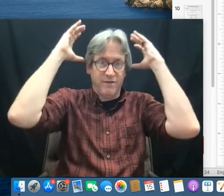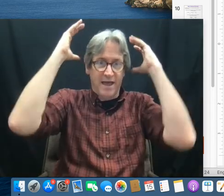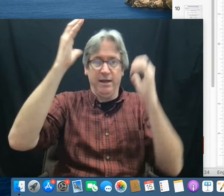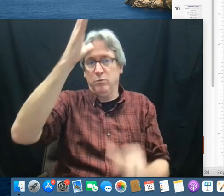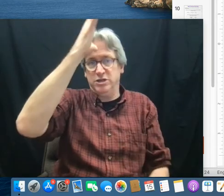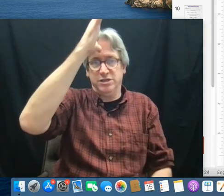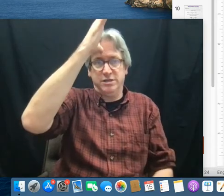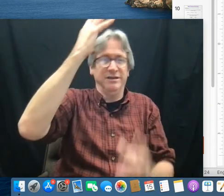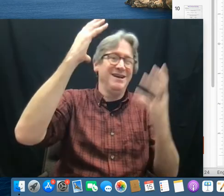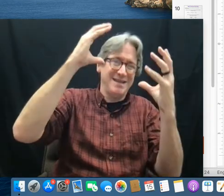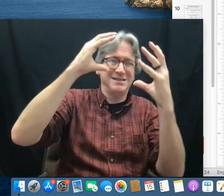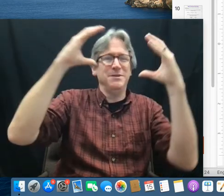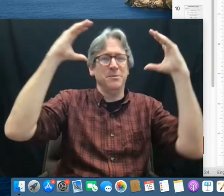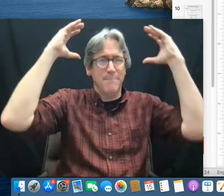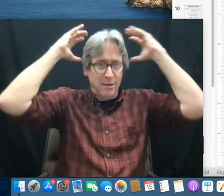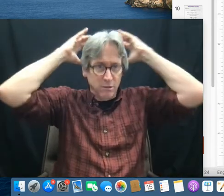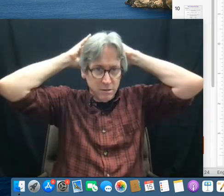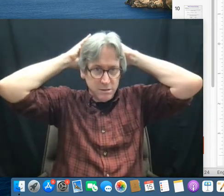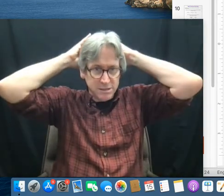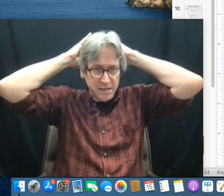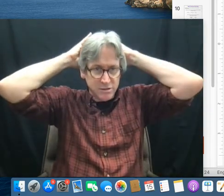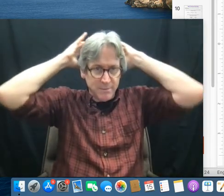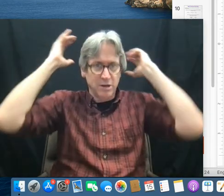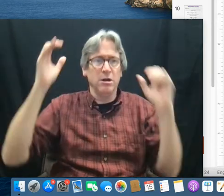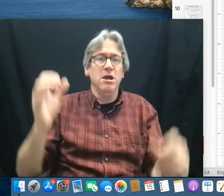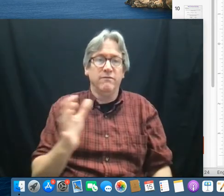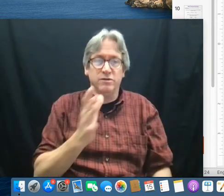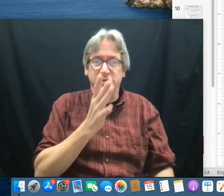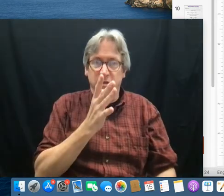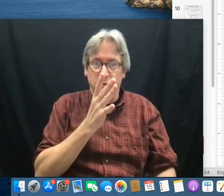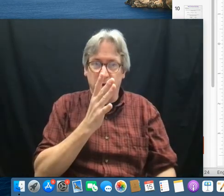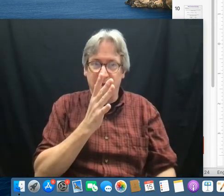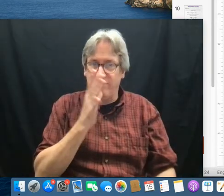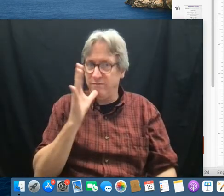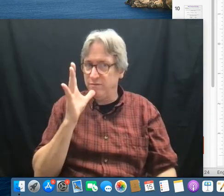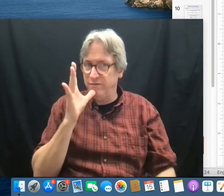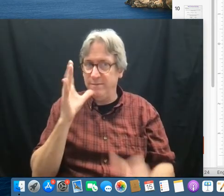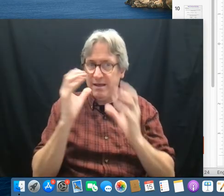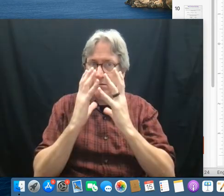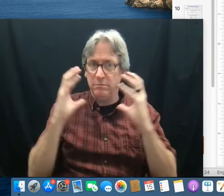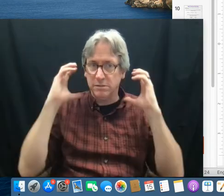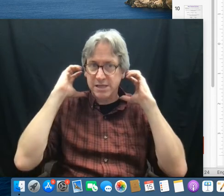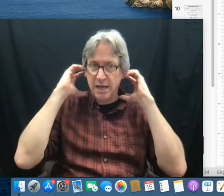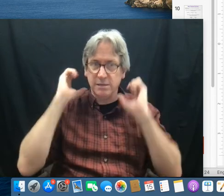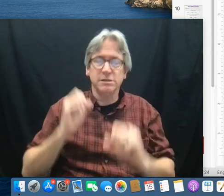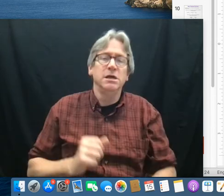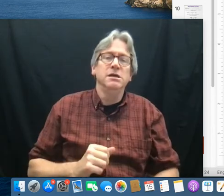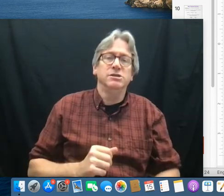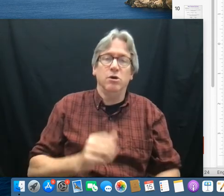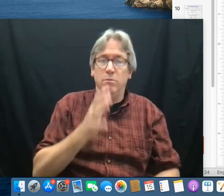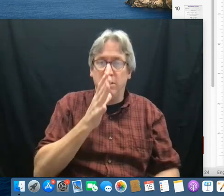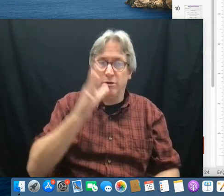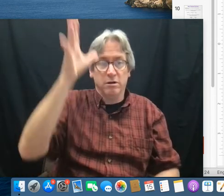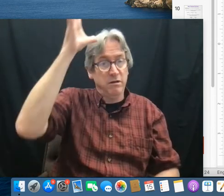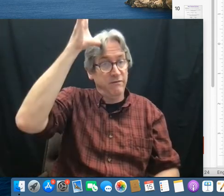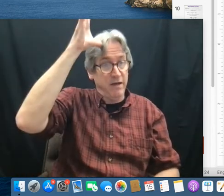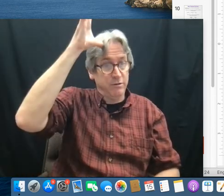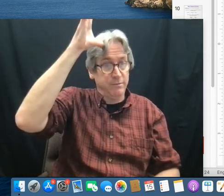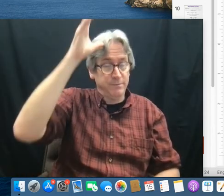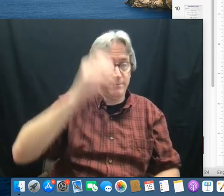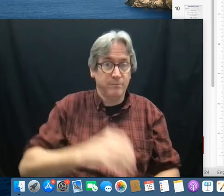meaning. And a pair of signs that we could look at are father, mother, father and mother.